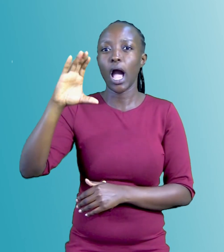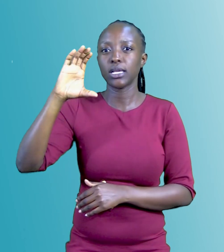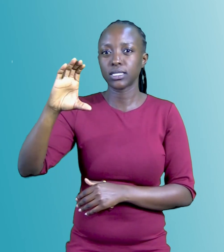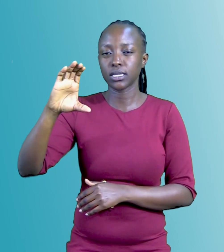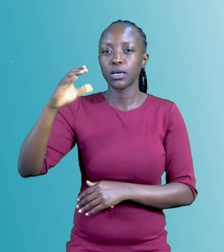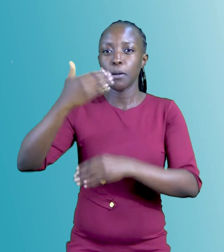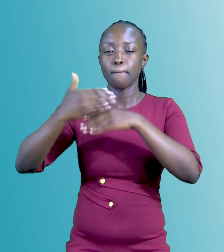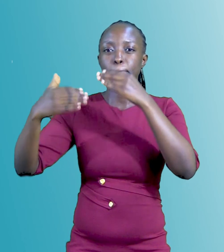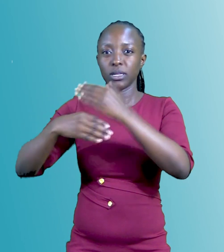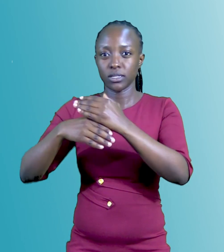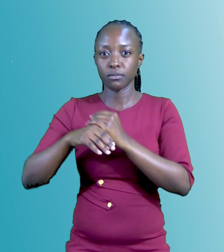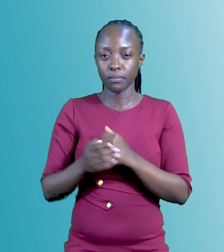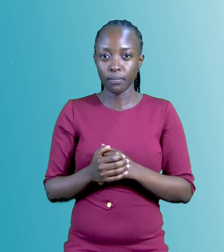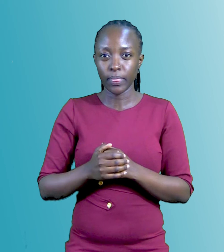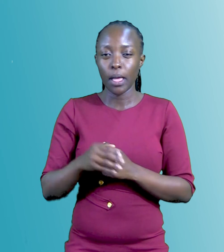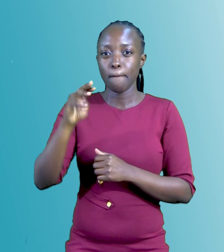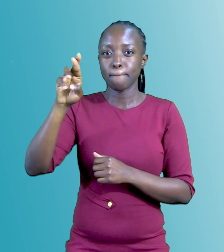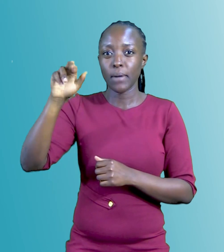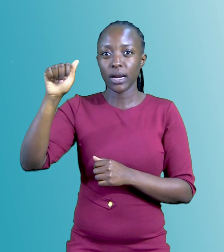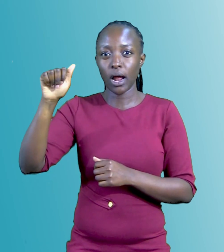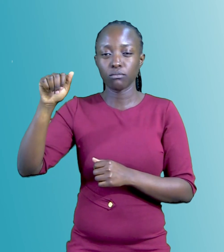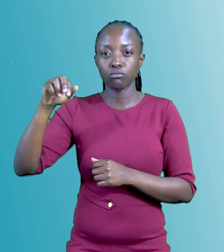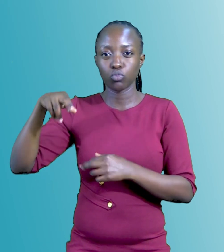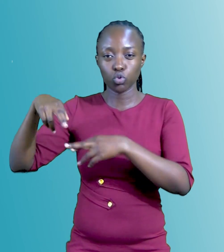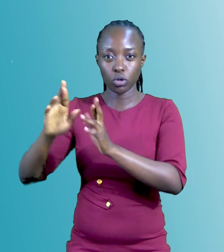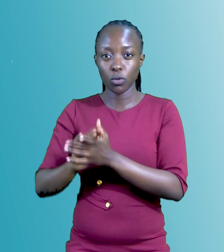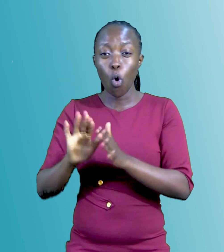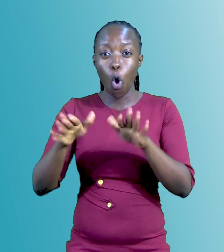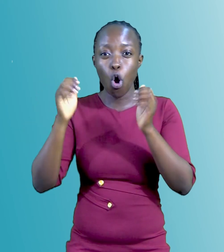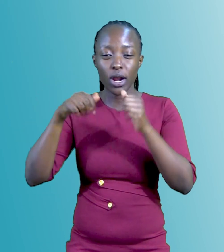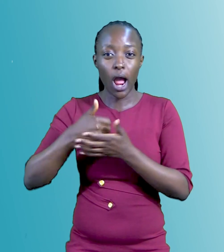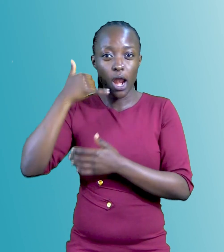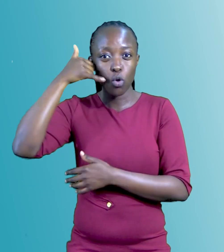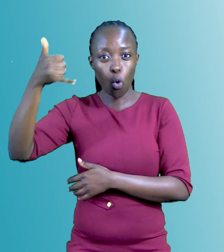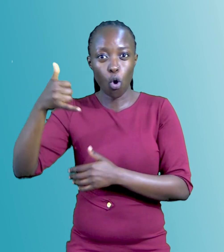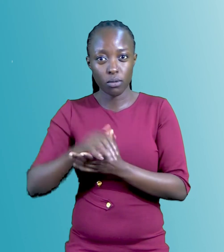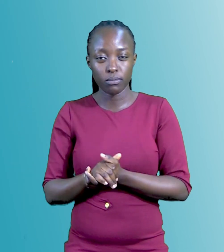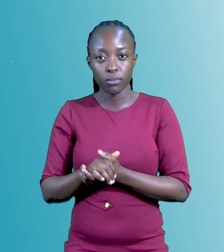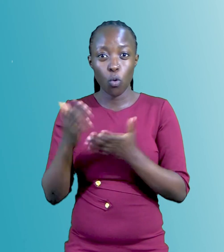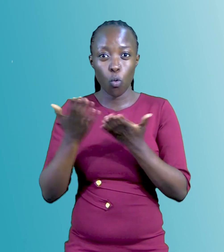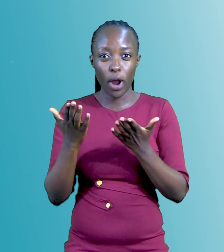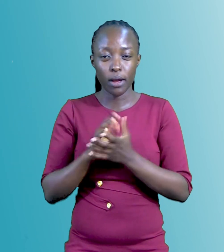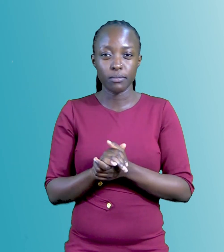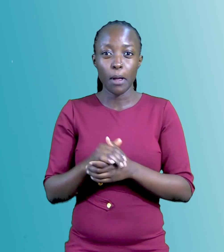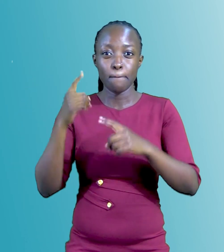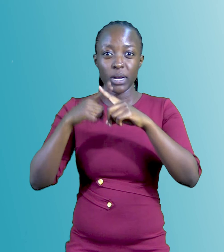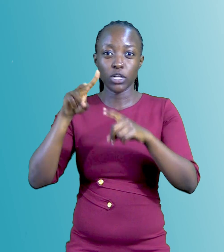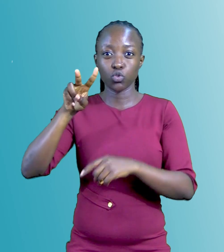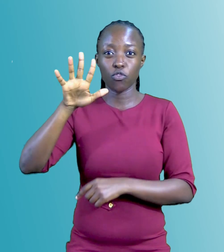Mara Road, Upper Hill. Or give us a telephone call on +254